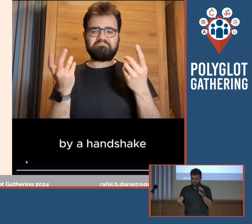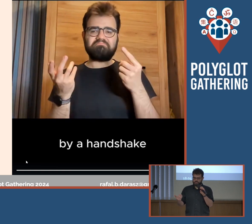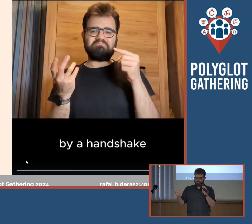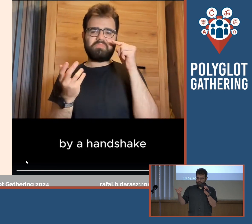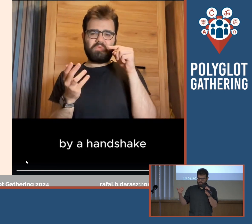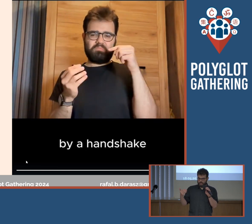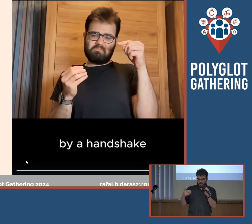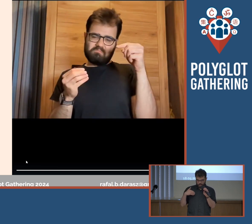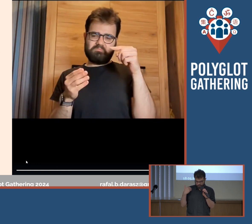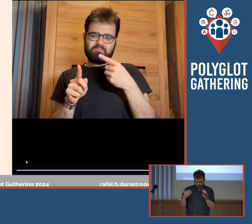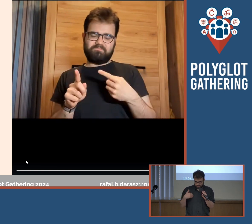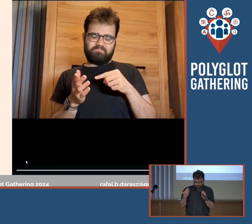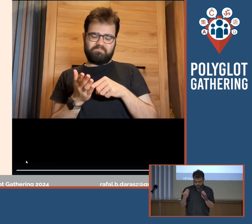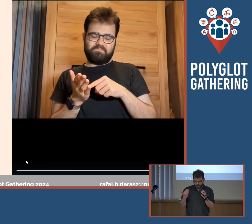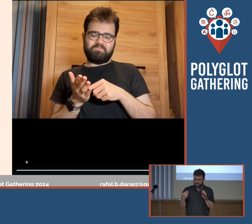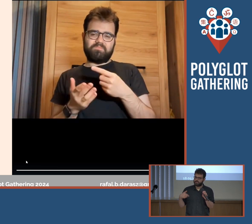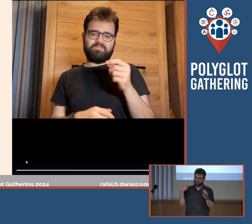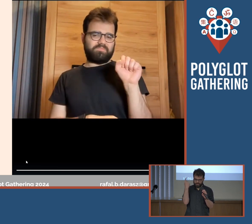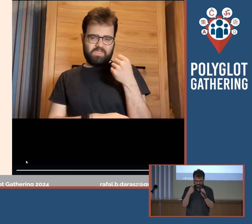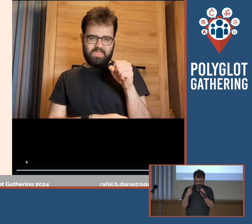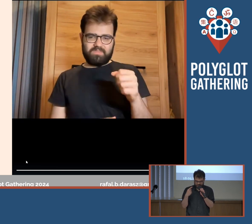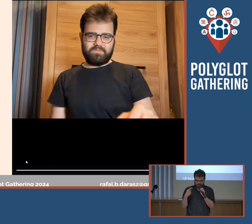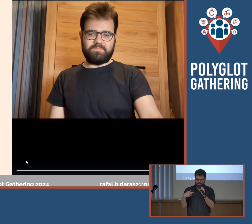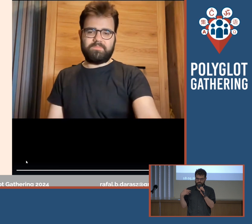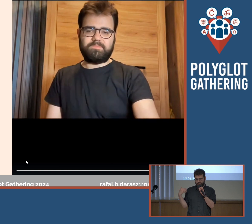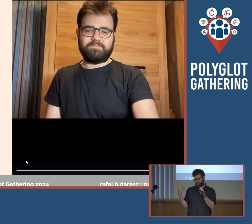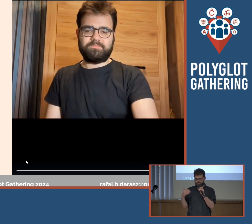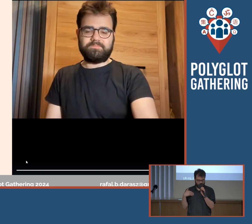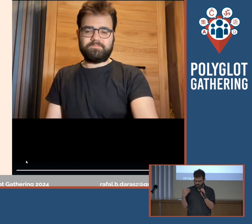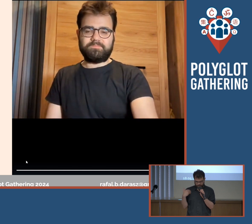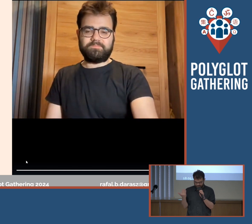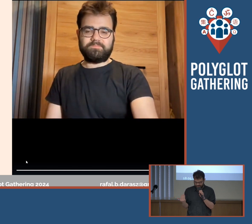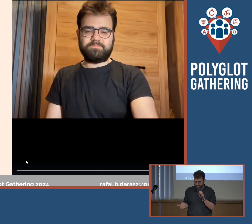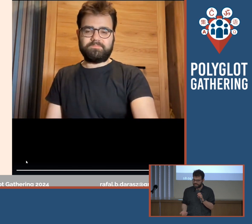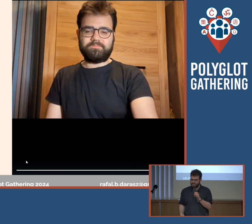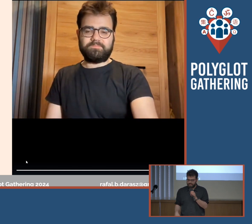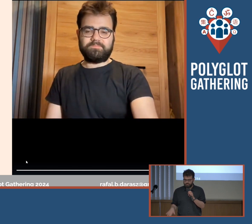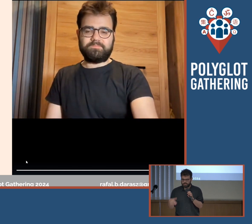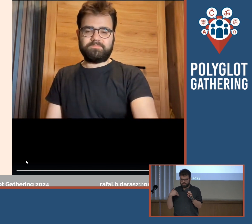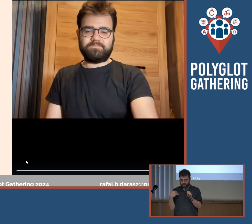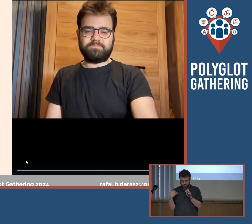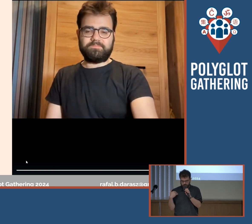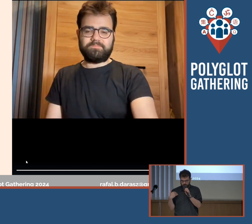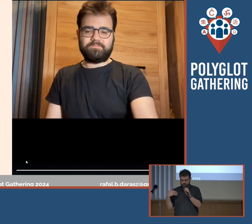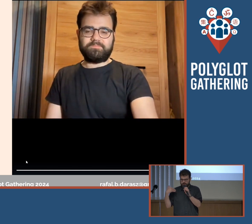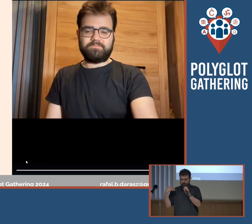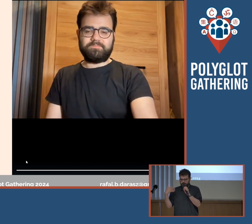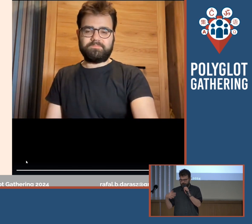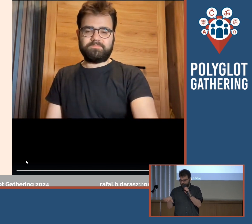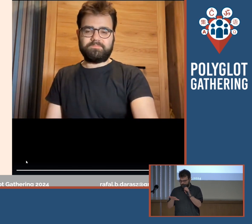I signed healthy and with a head shake, which is not healthy. But the